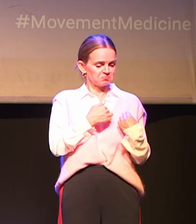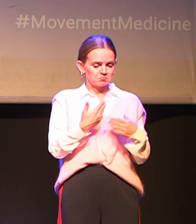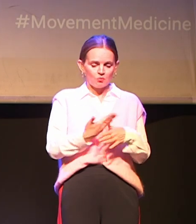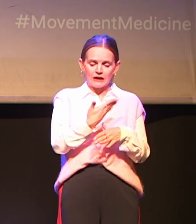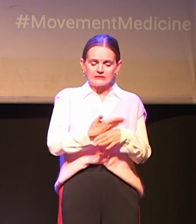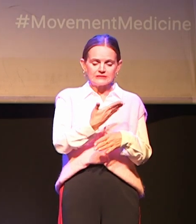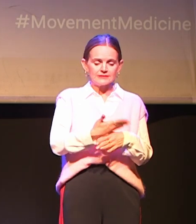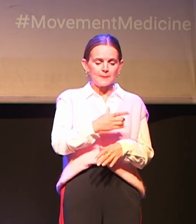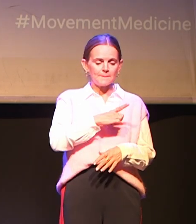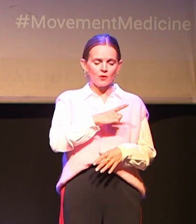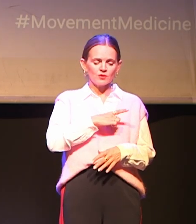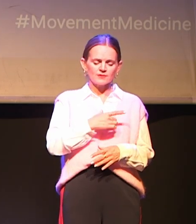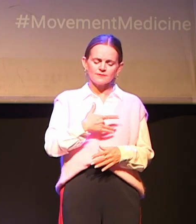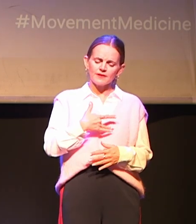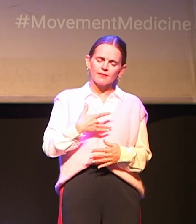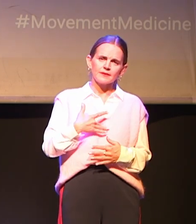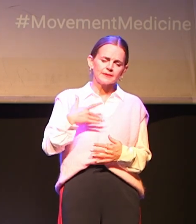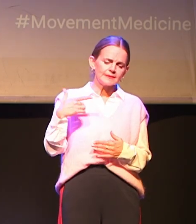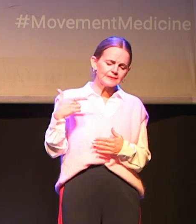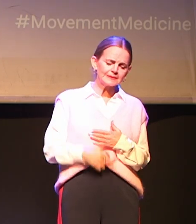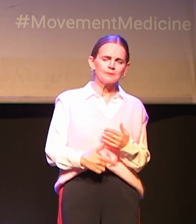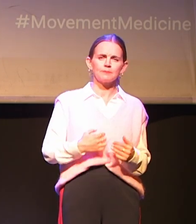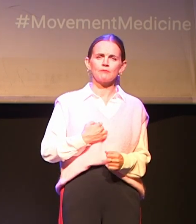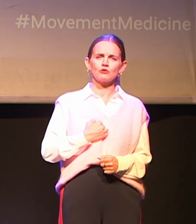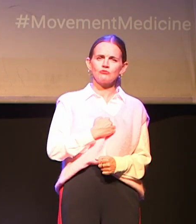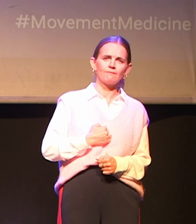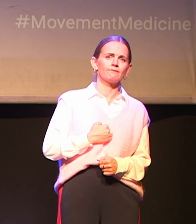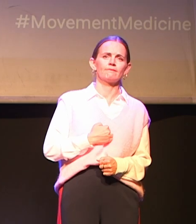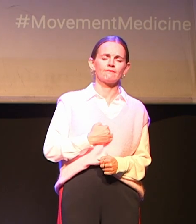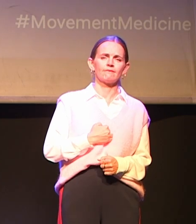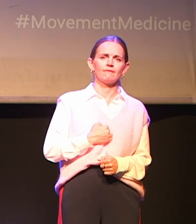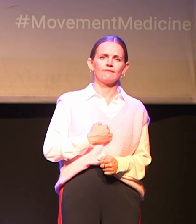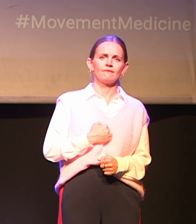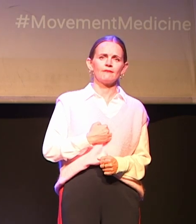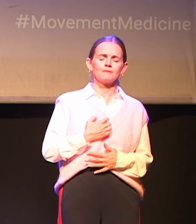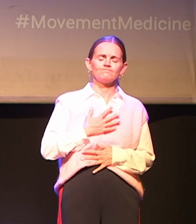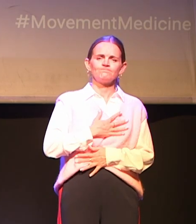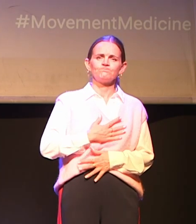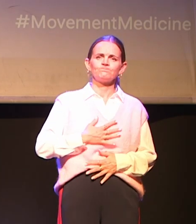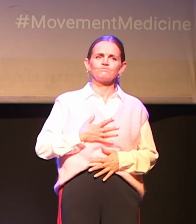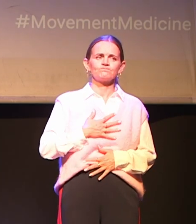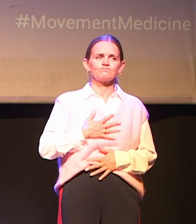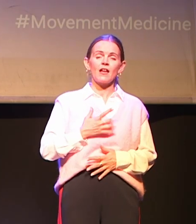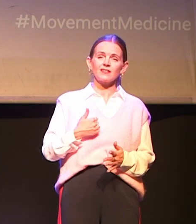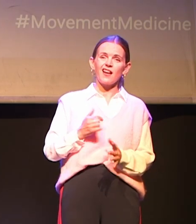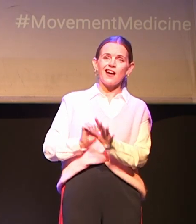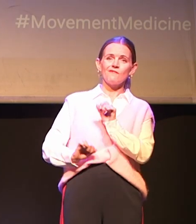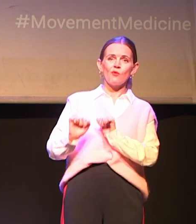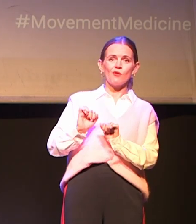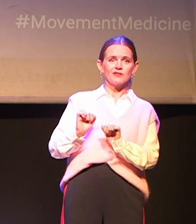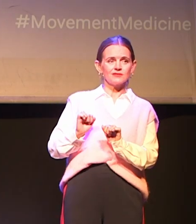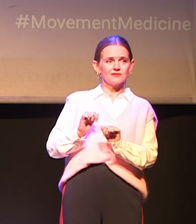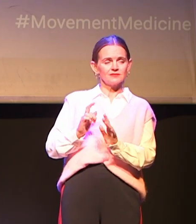practice because I'm in deep grief, and I avoid practice when I'm in deep grief. And I practice because,